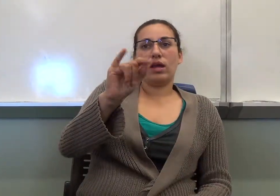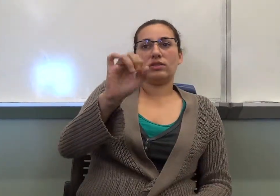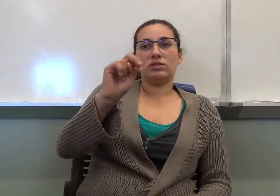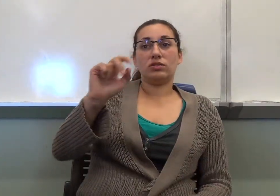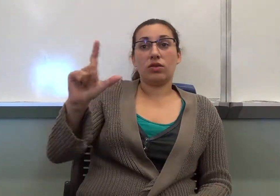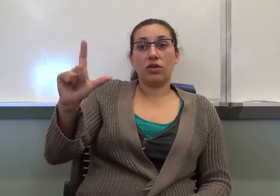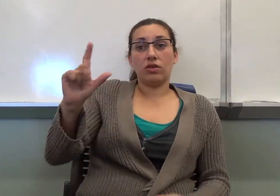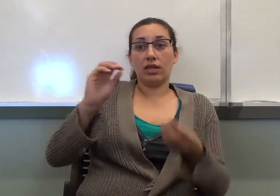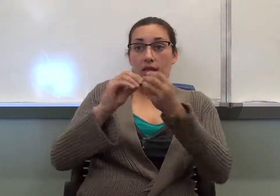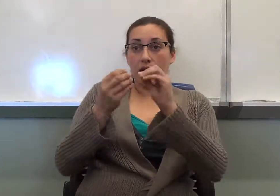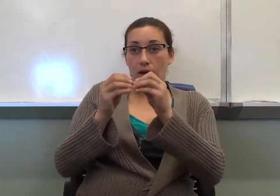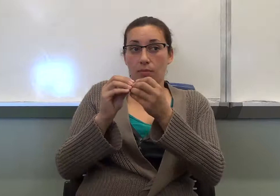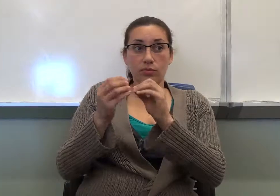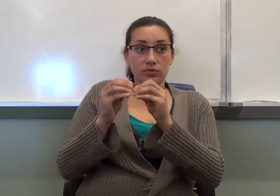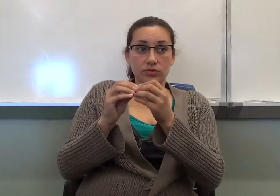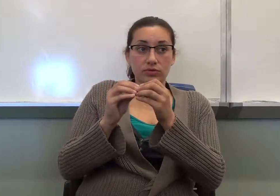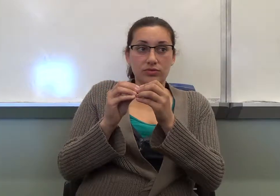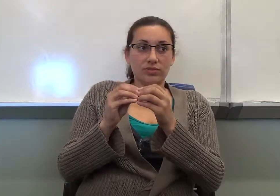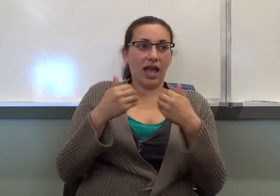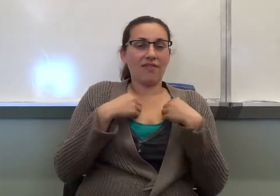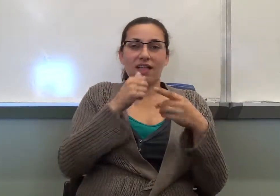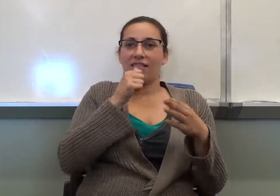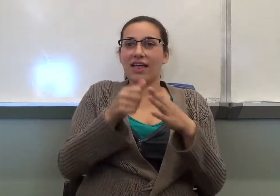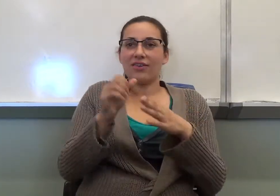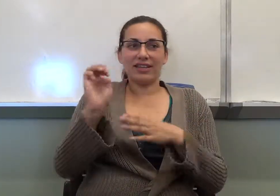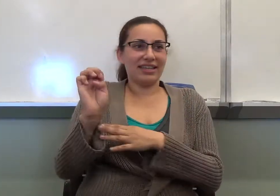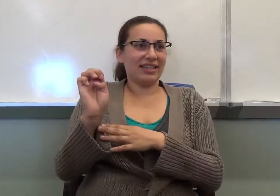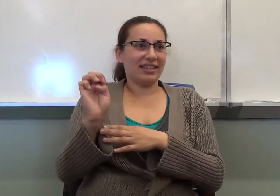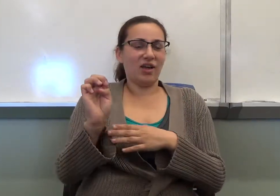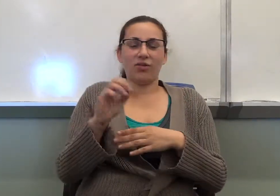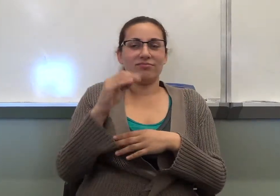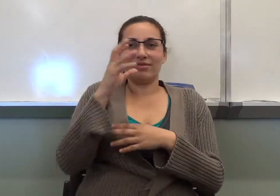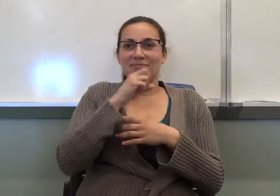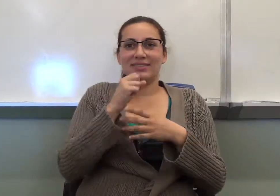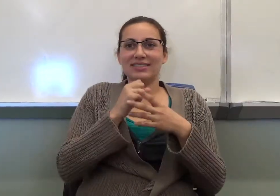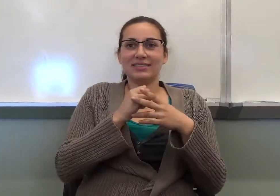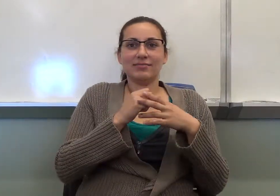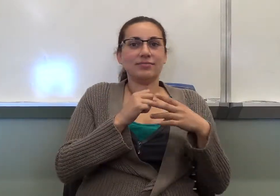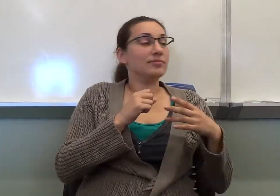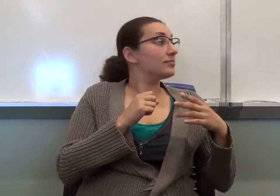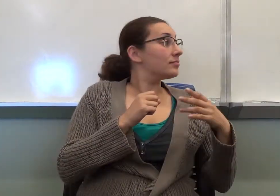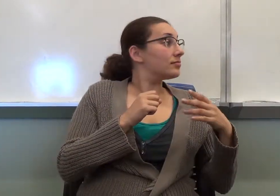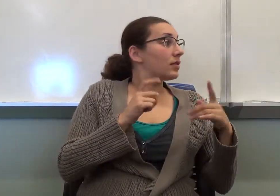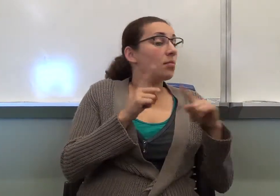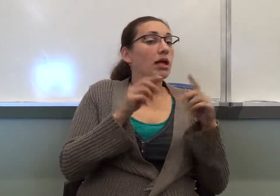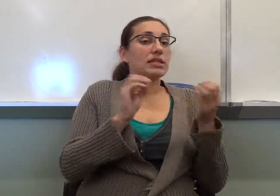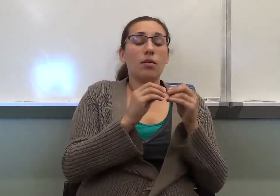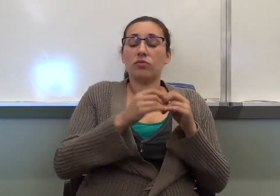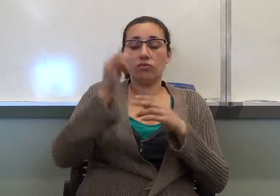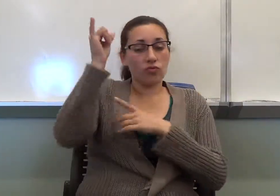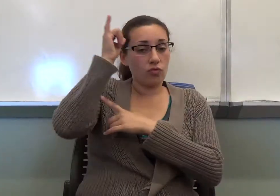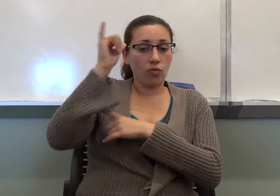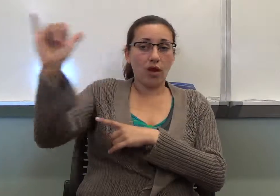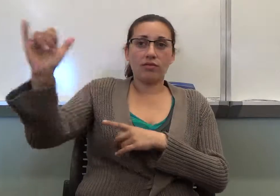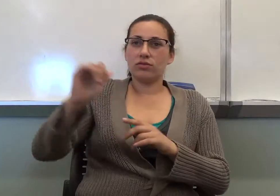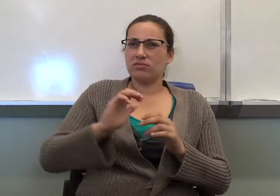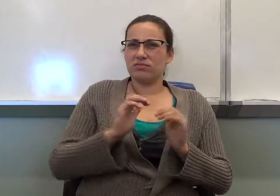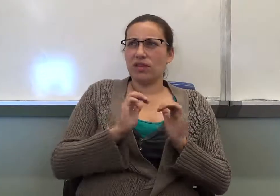all. But it is a very definite number. It's just that it keeps on going forever. You say, what use is it? Well, it turns